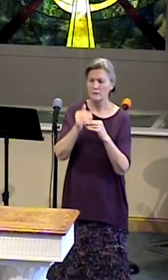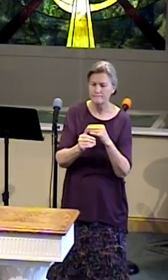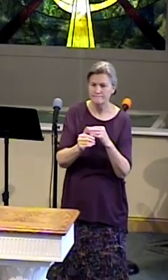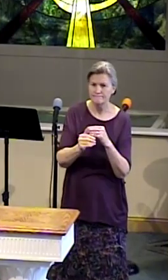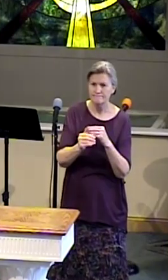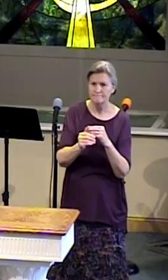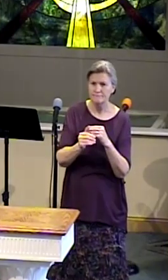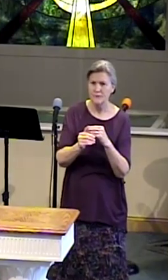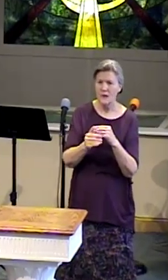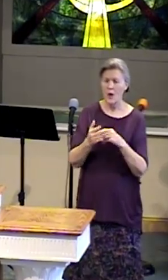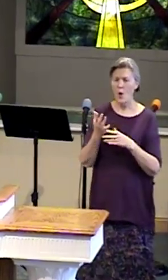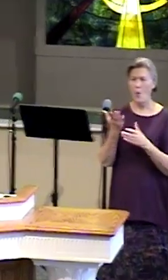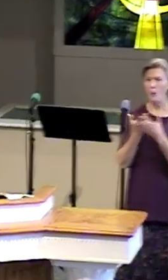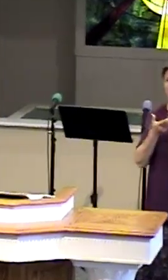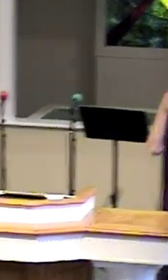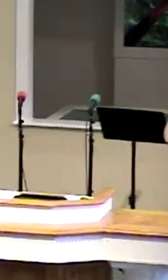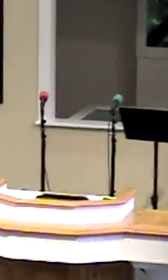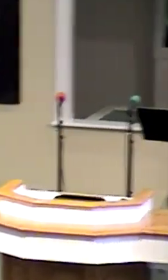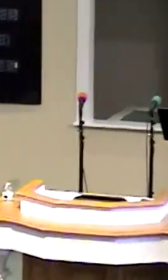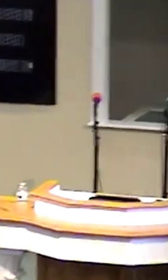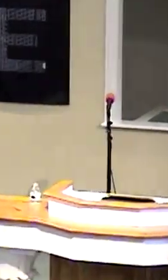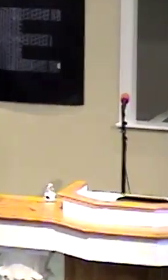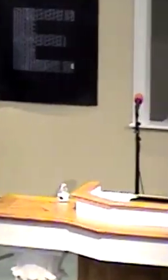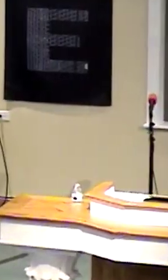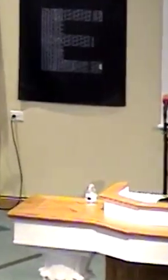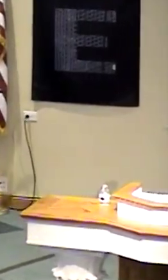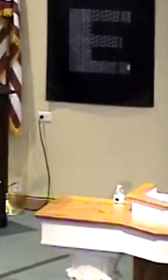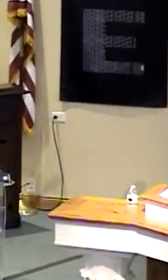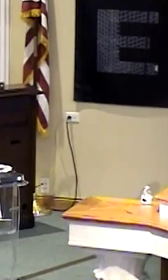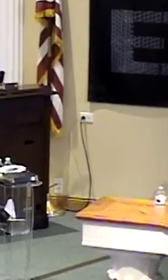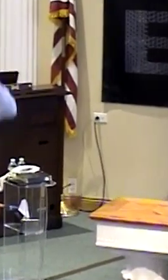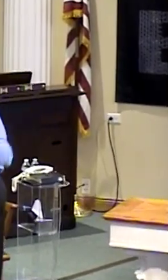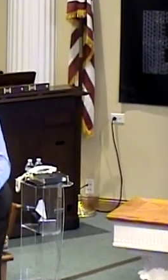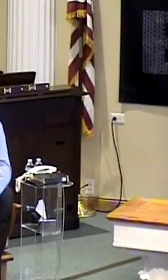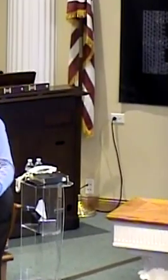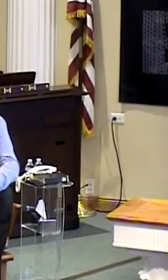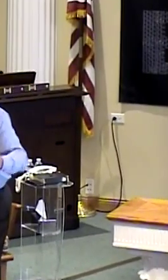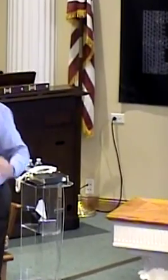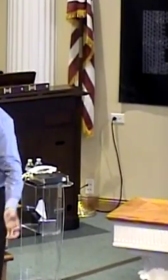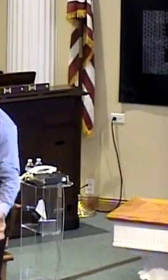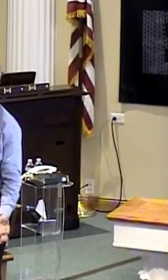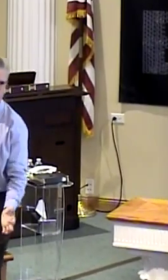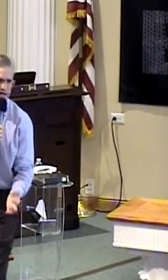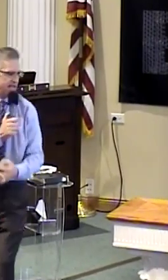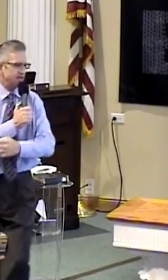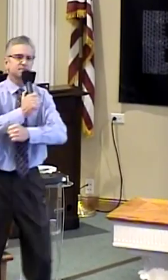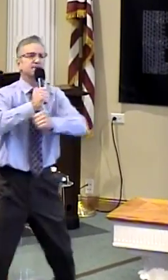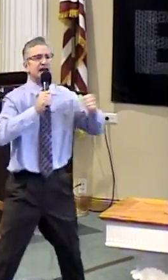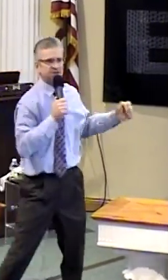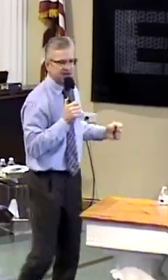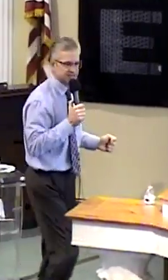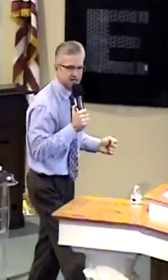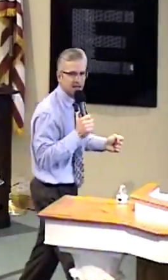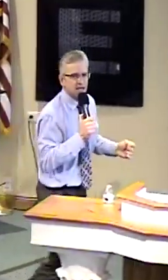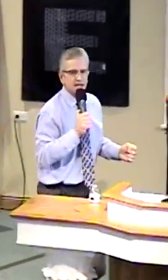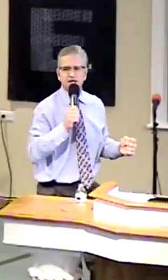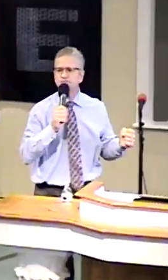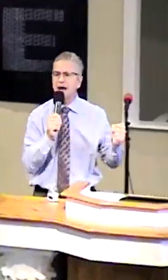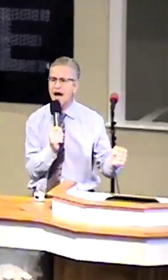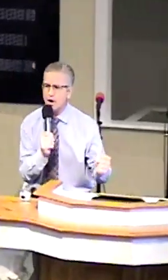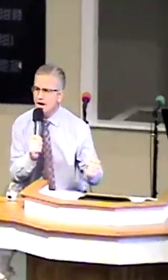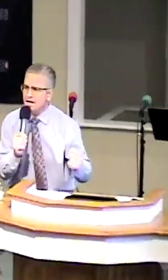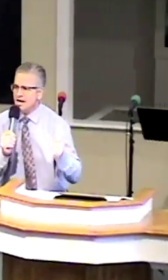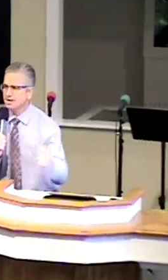is God asking us to do? He has prophesied to us. He has displayed His glory. He has manifested